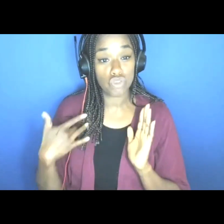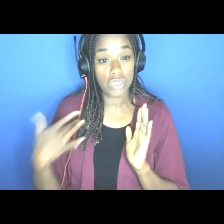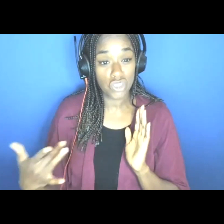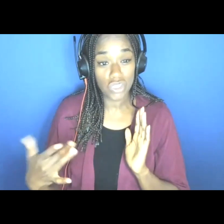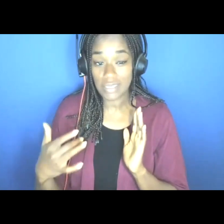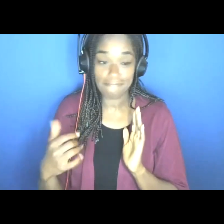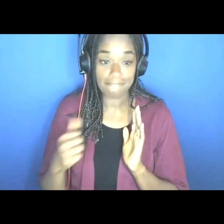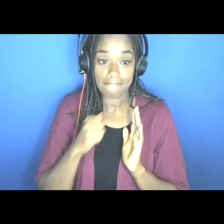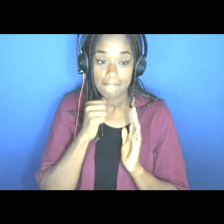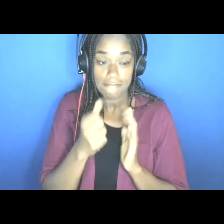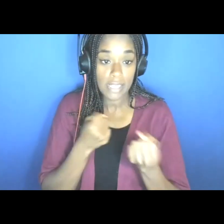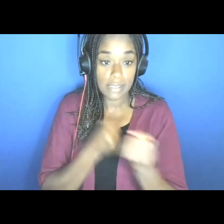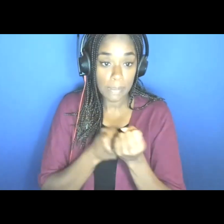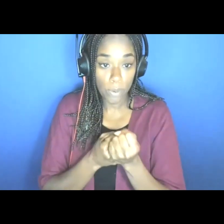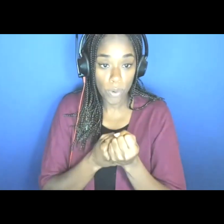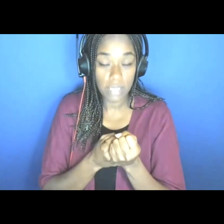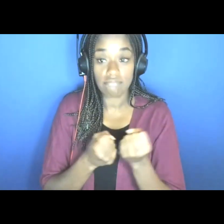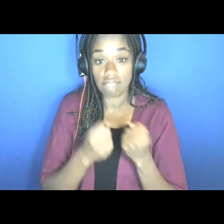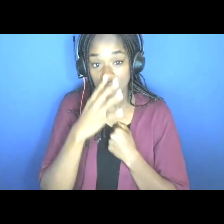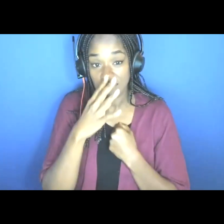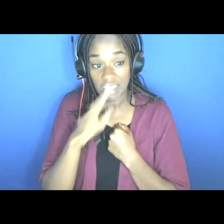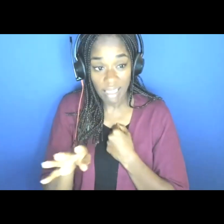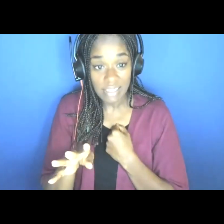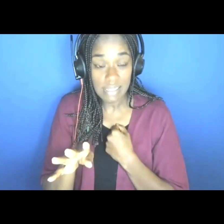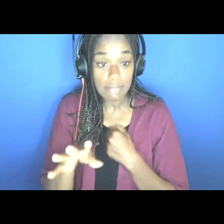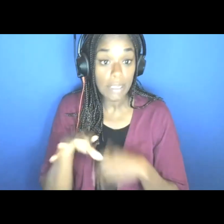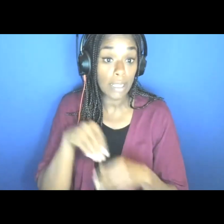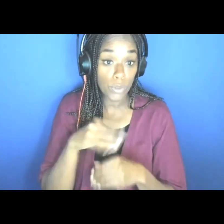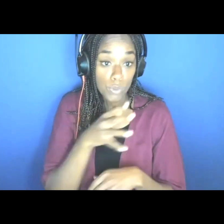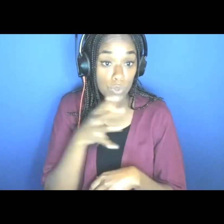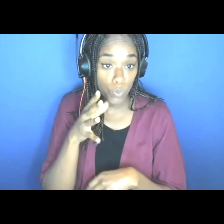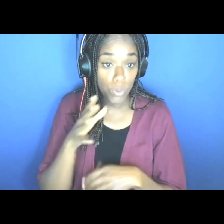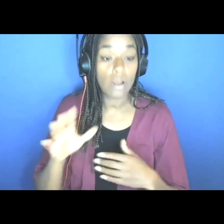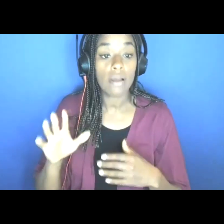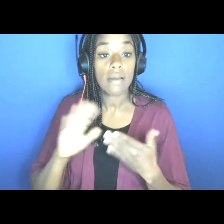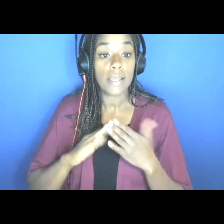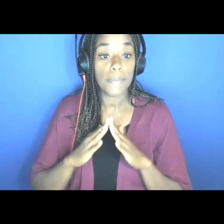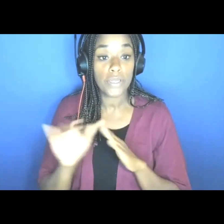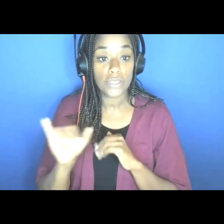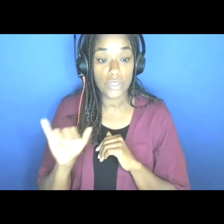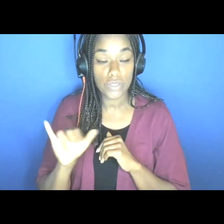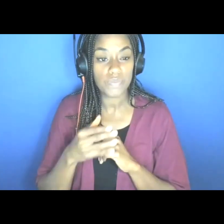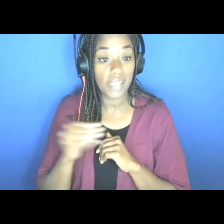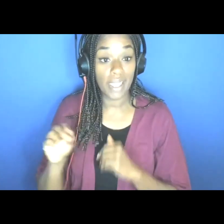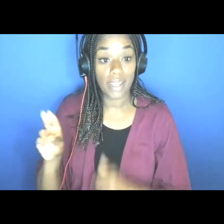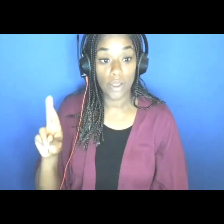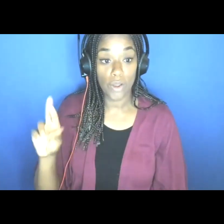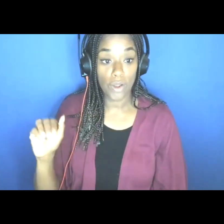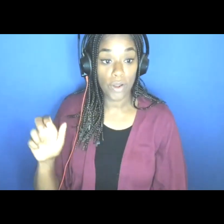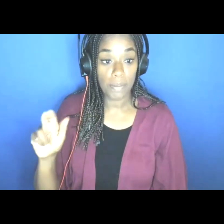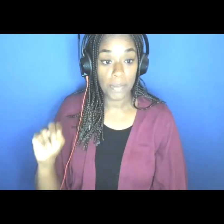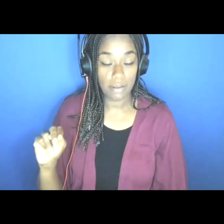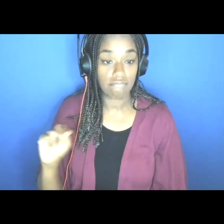underserved, neglected. That includes rural communities, actually, as well as our urban communities. And